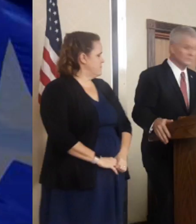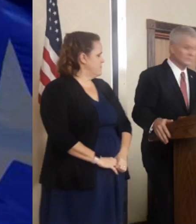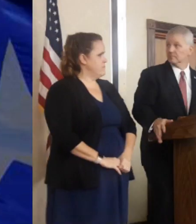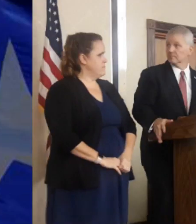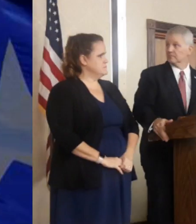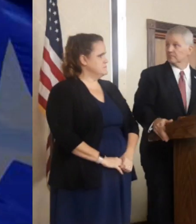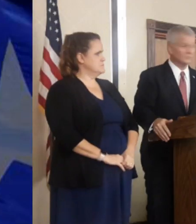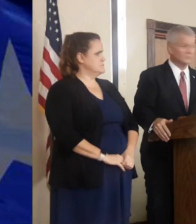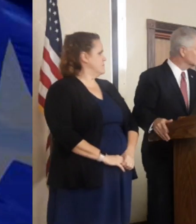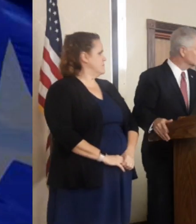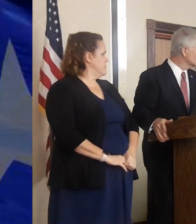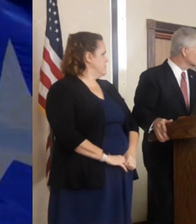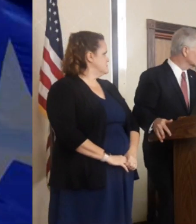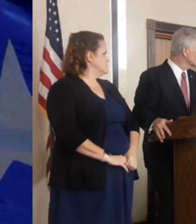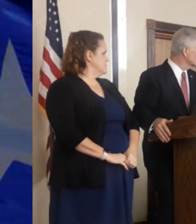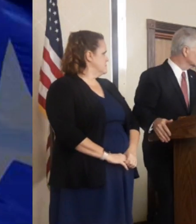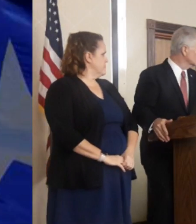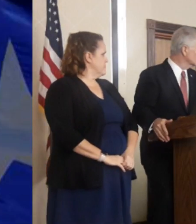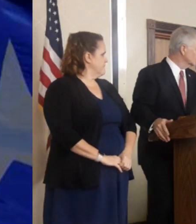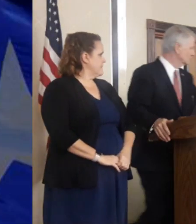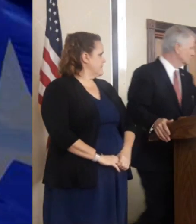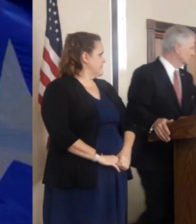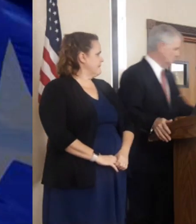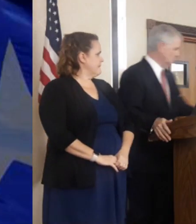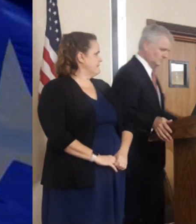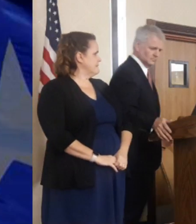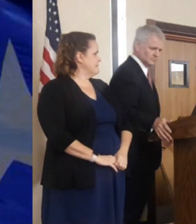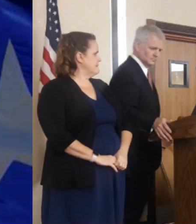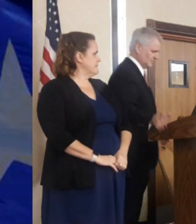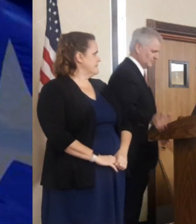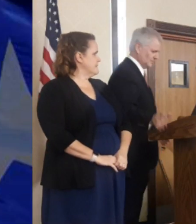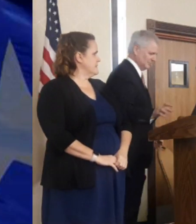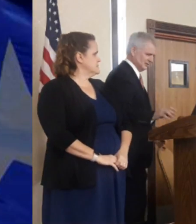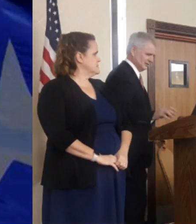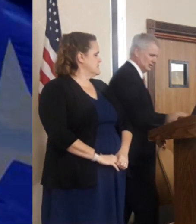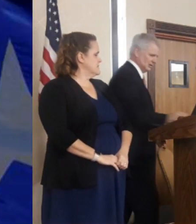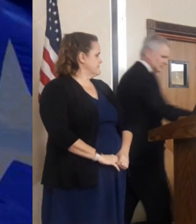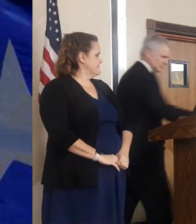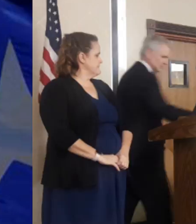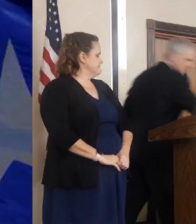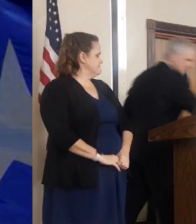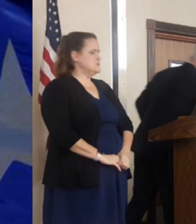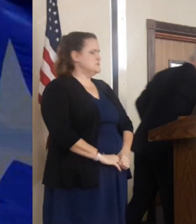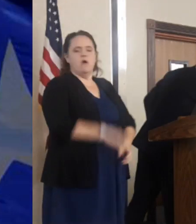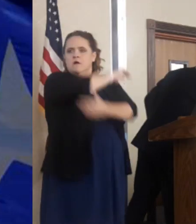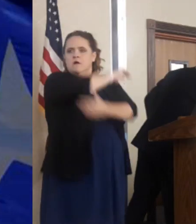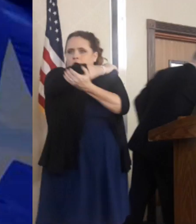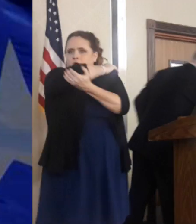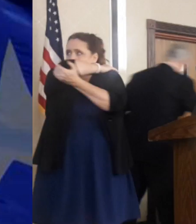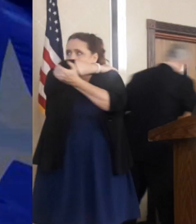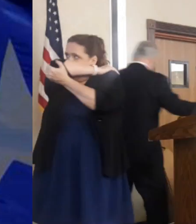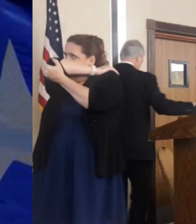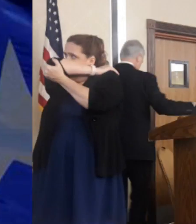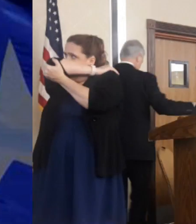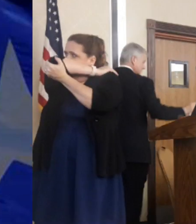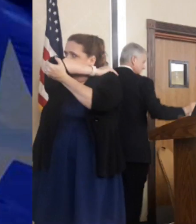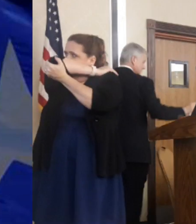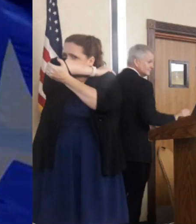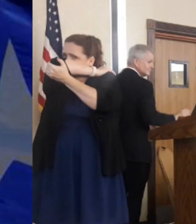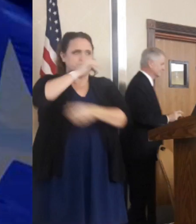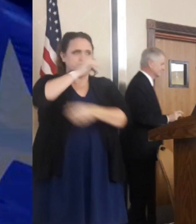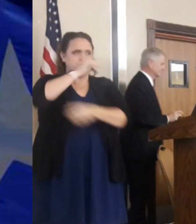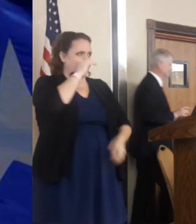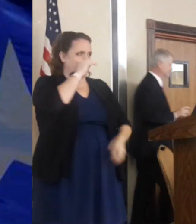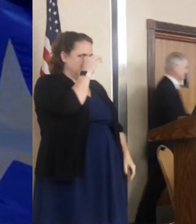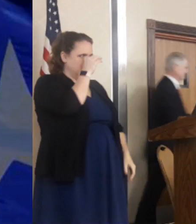Switch it back and just unplug hers and plug it into. This is by settings. It's yeah, we're getting it fixed right now.